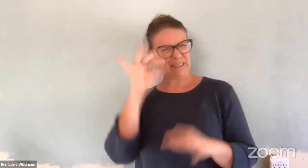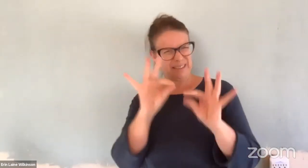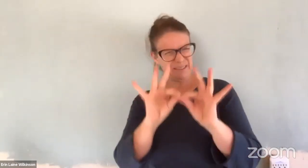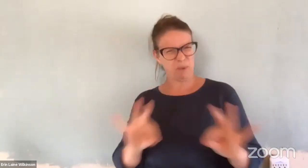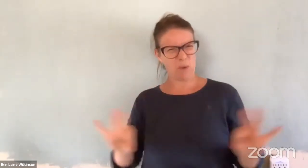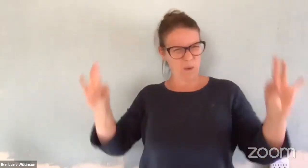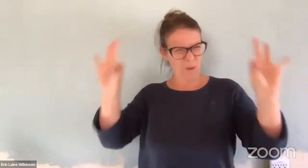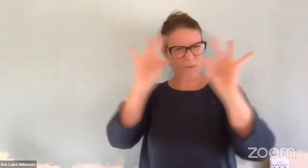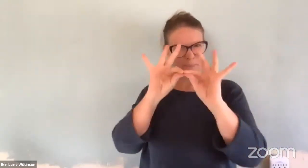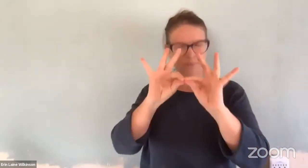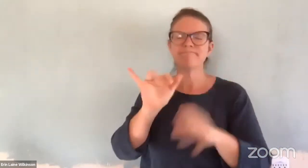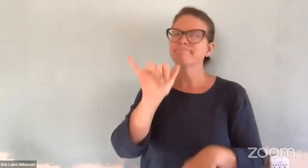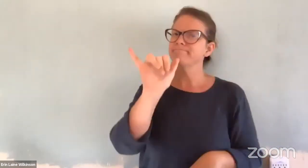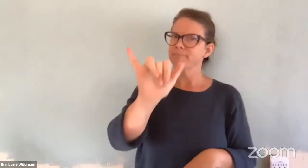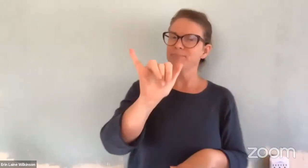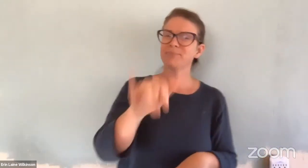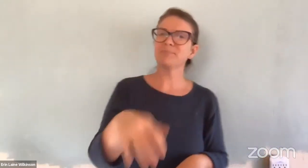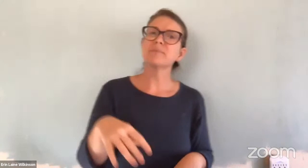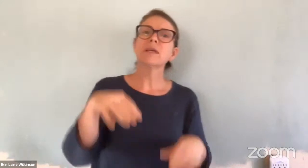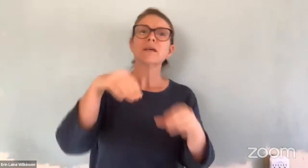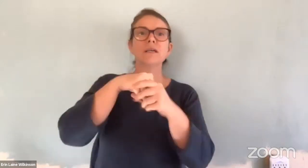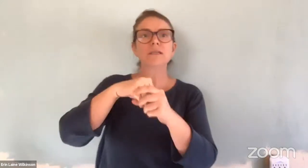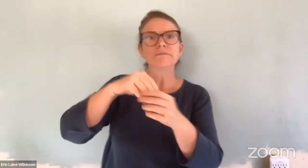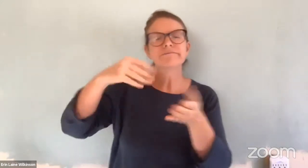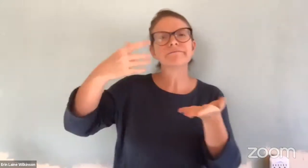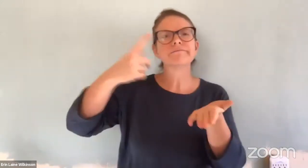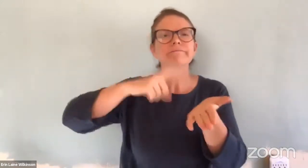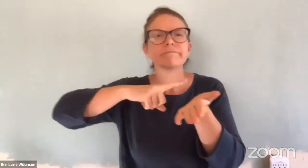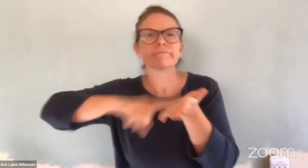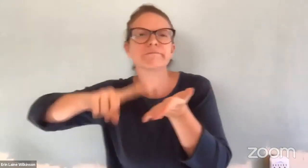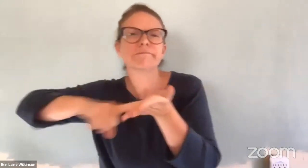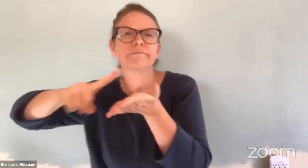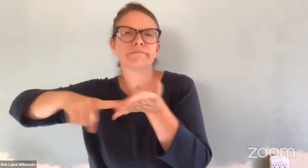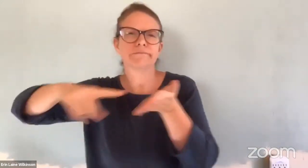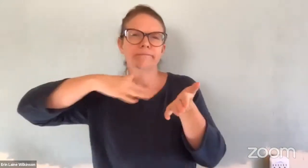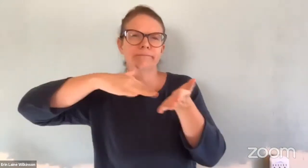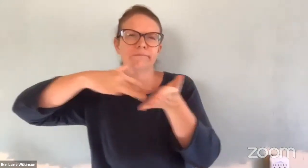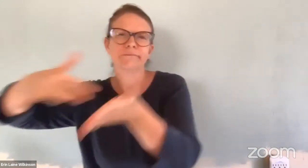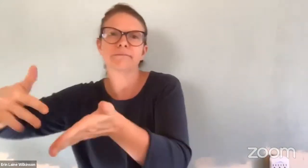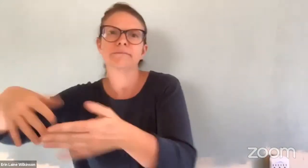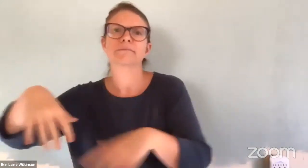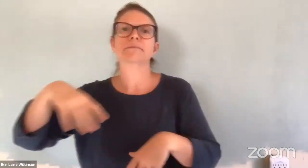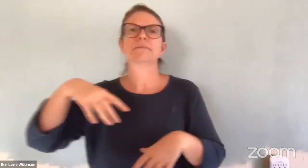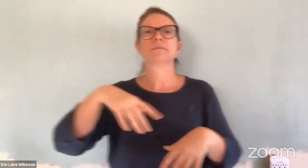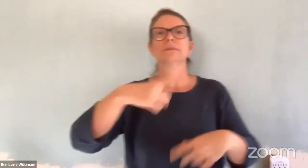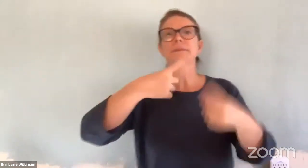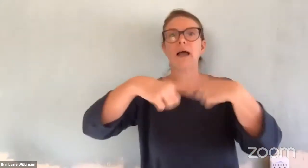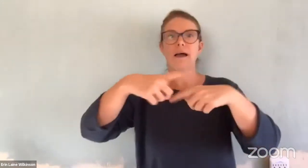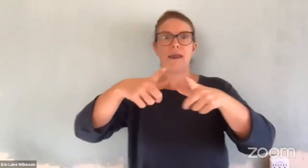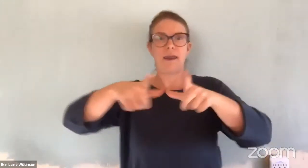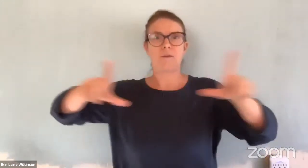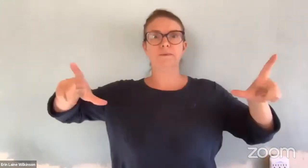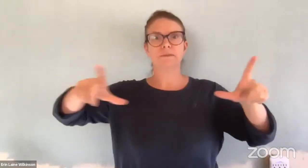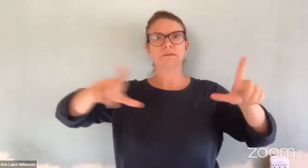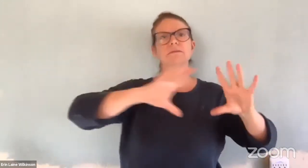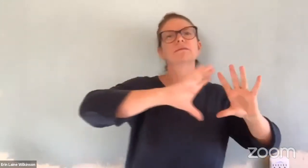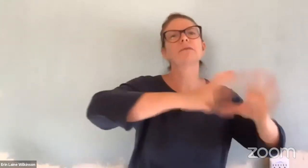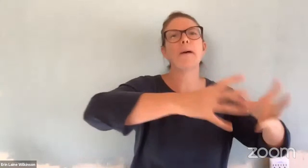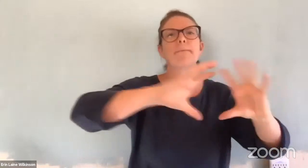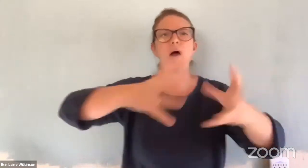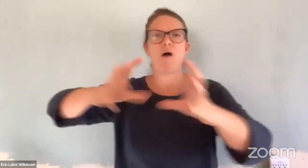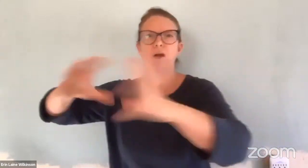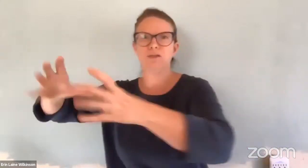world is going on with those. I think it's important because in our research and